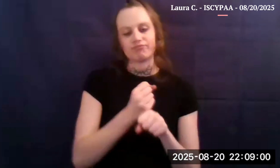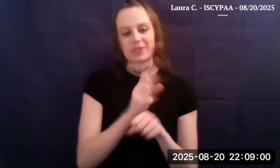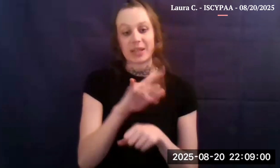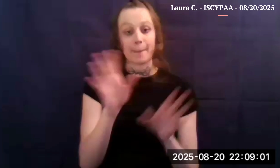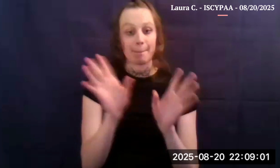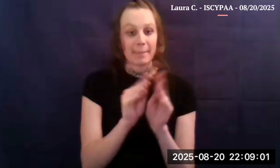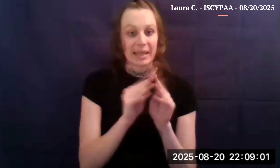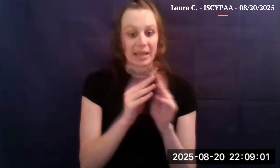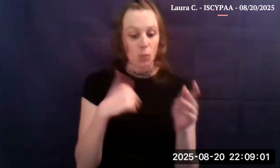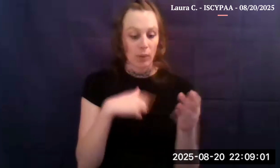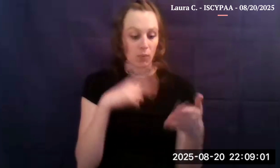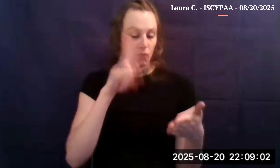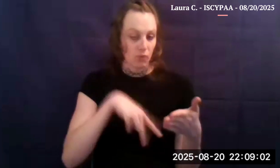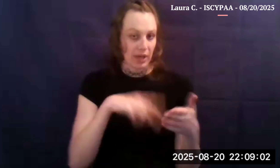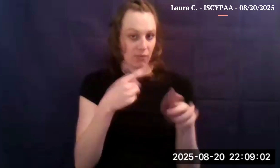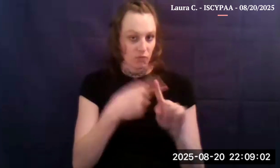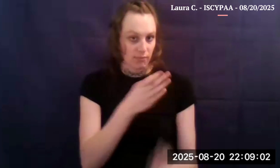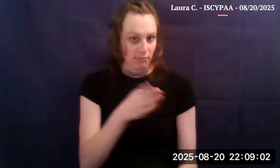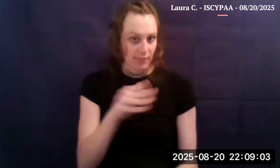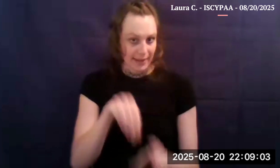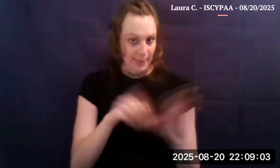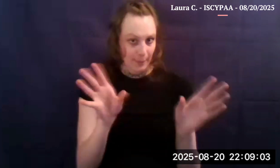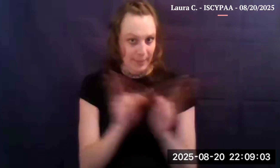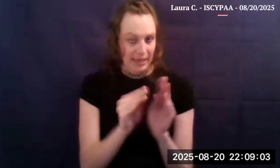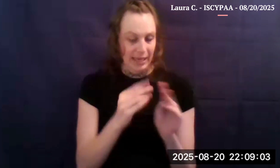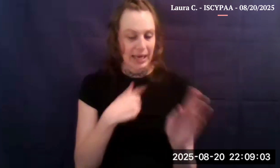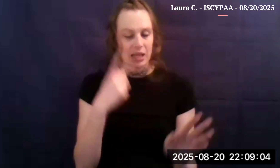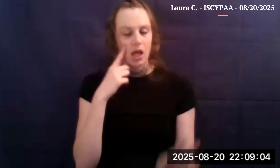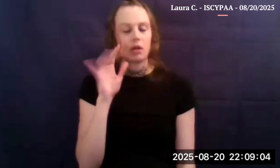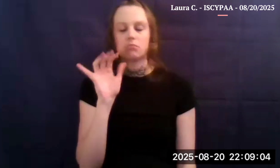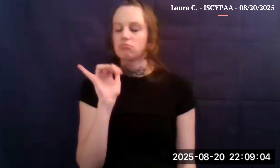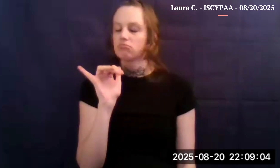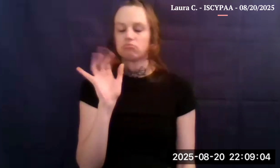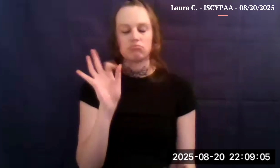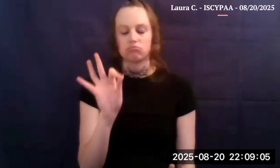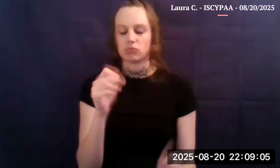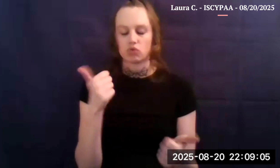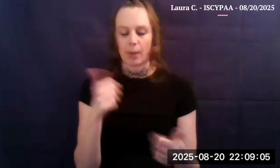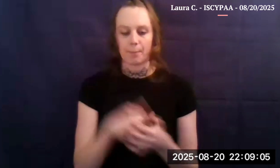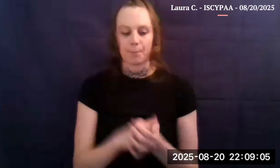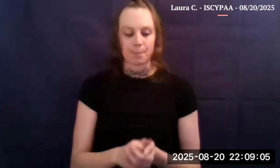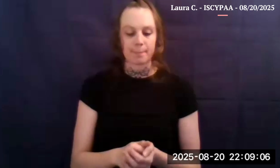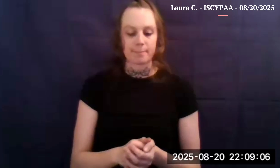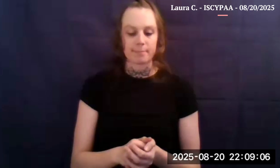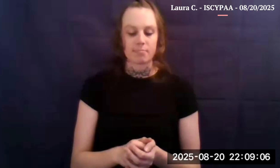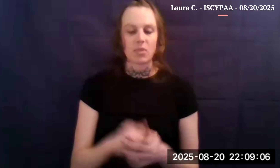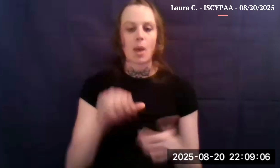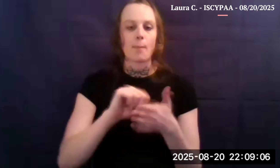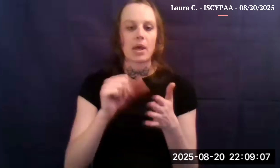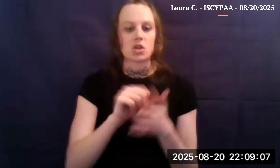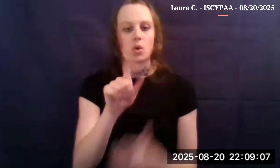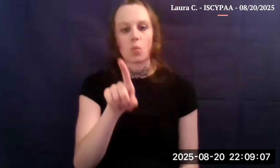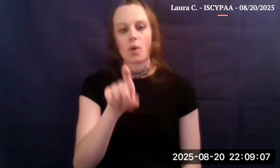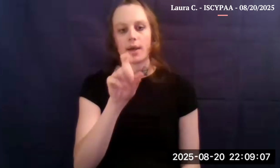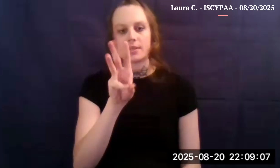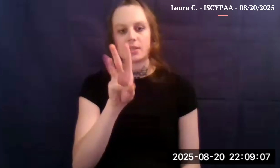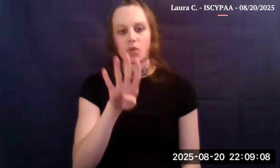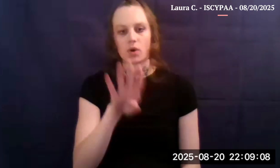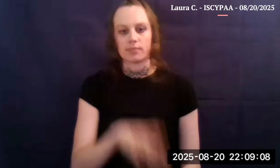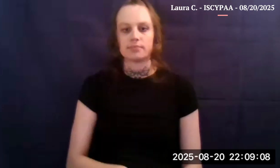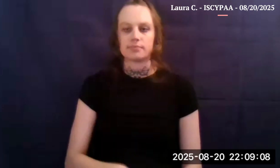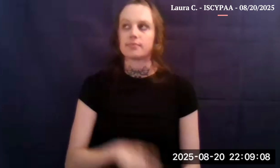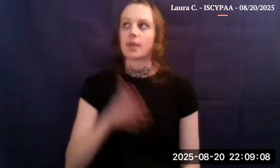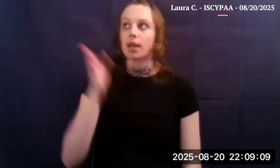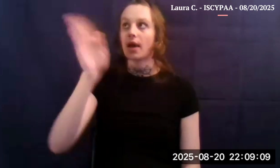reading this in a meeting and I loved it. So, God is on page 164. God will